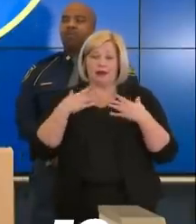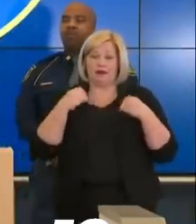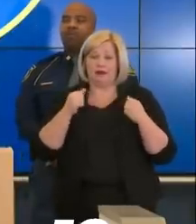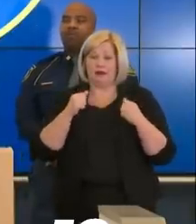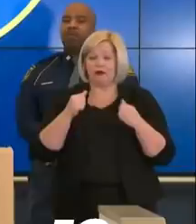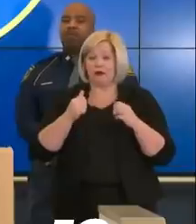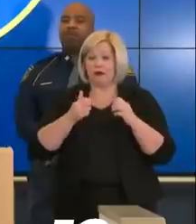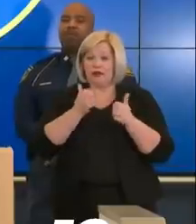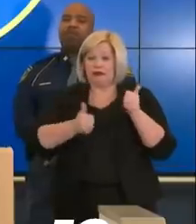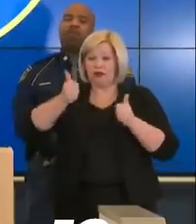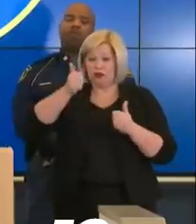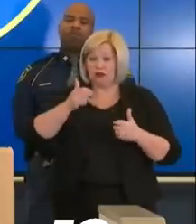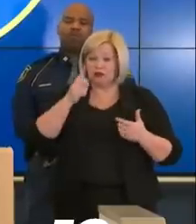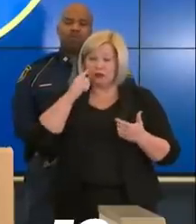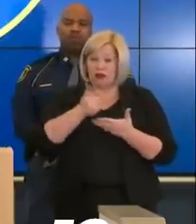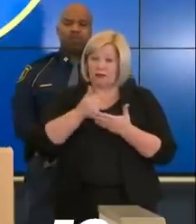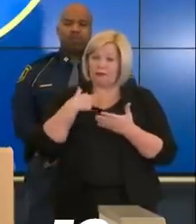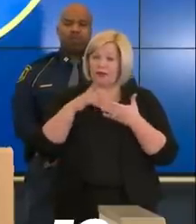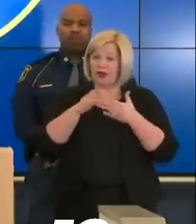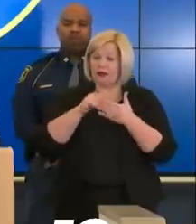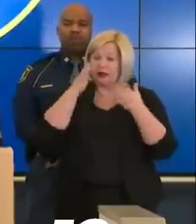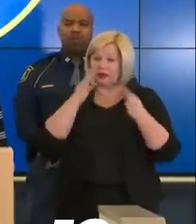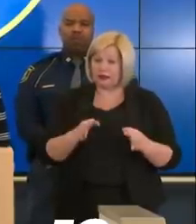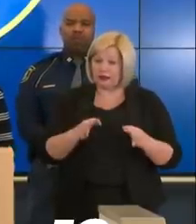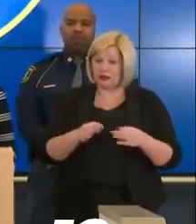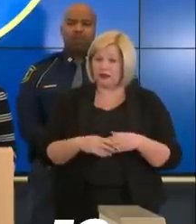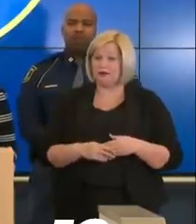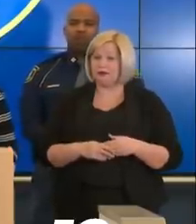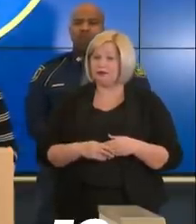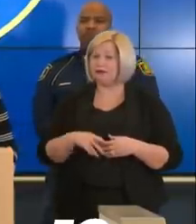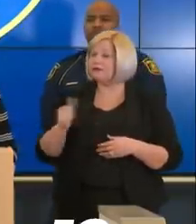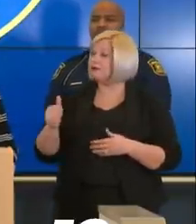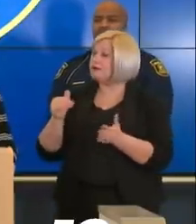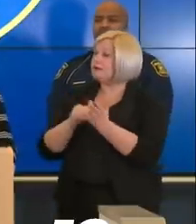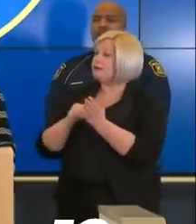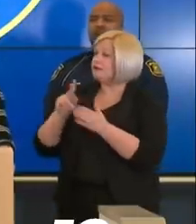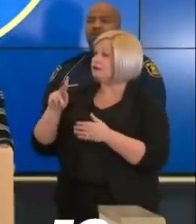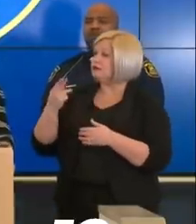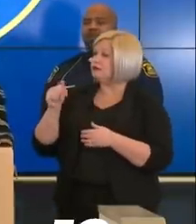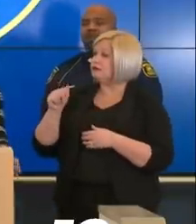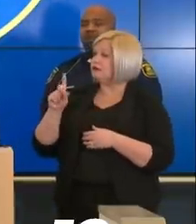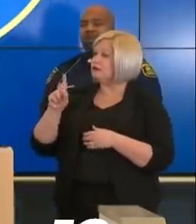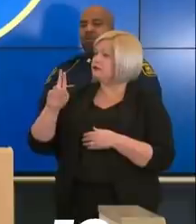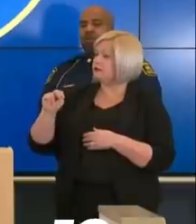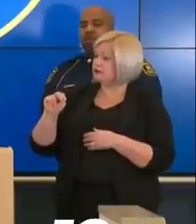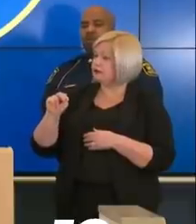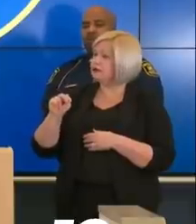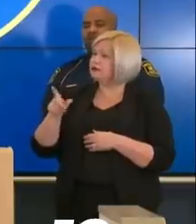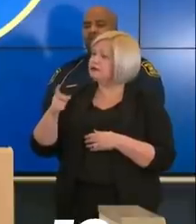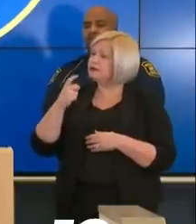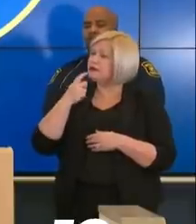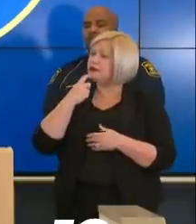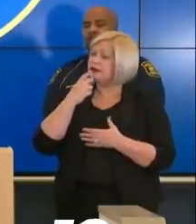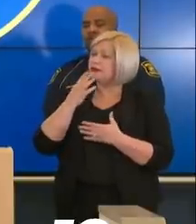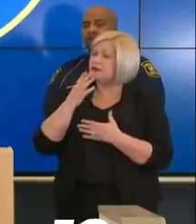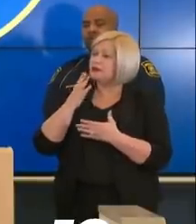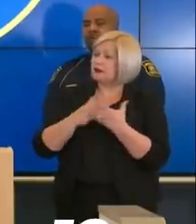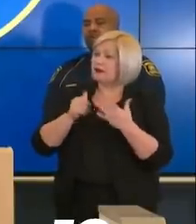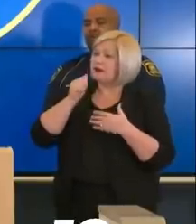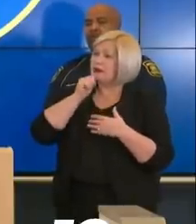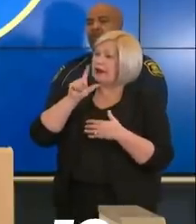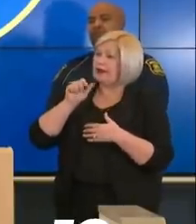officials. Dr. Khaldun, you mentioned earlier today that that some of the private